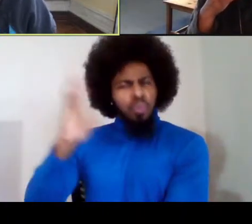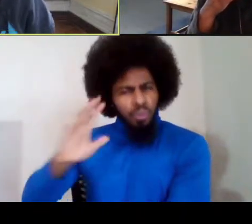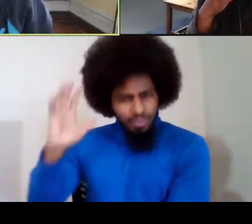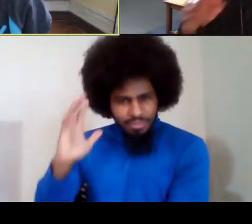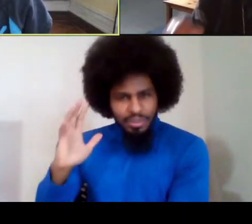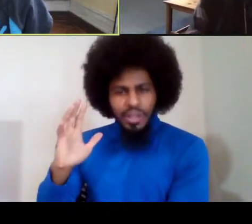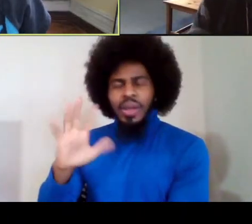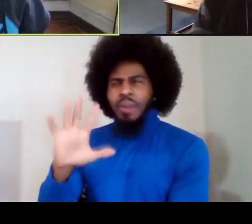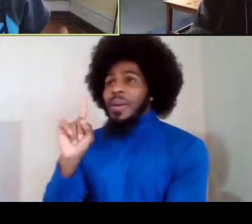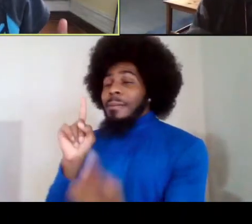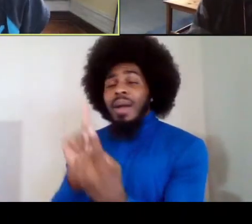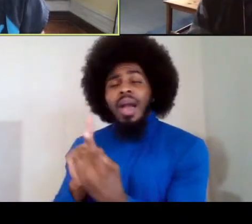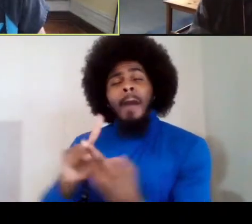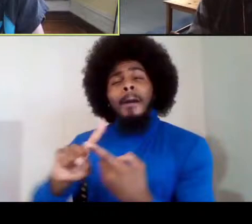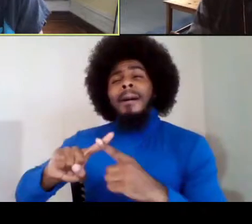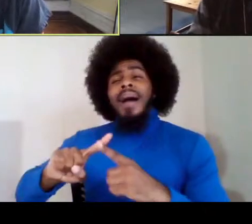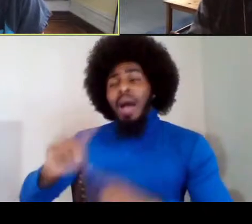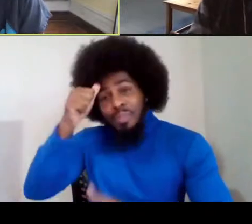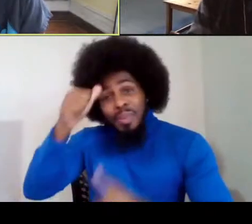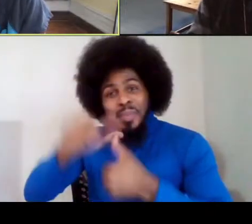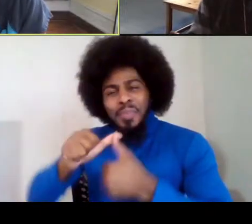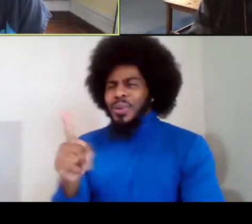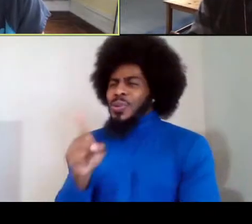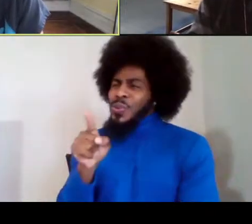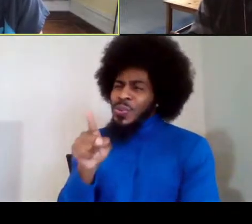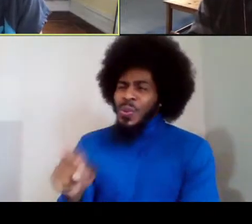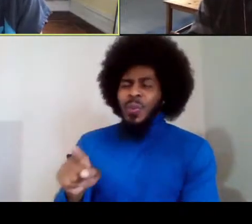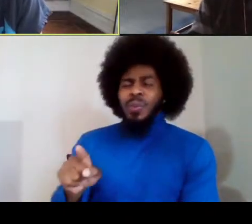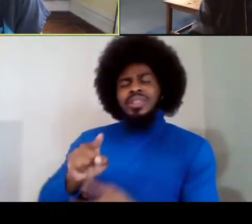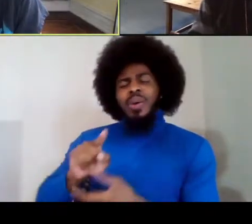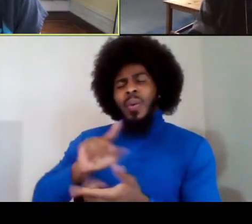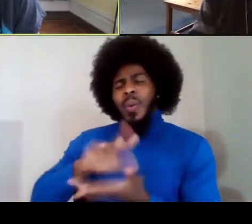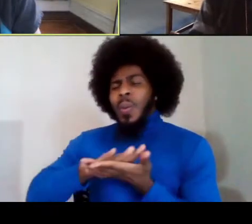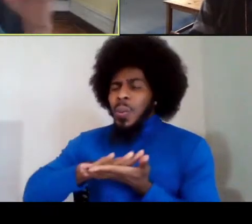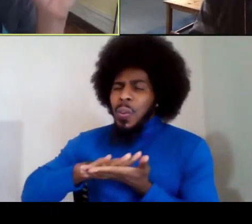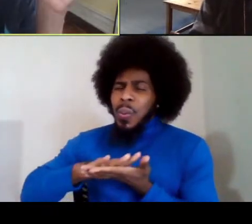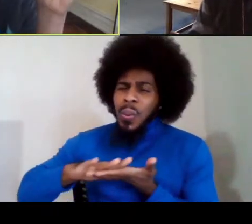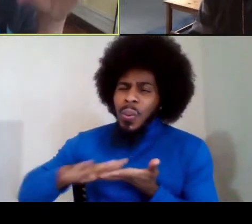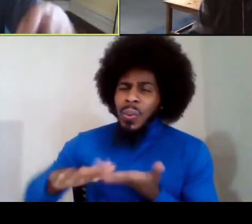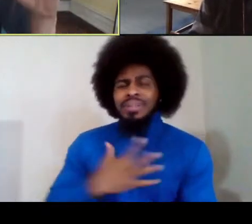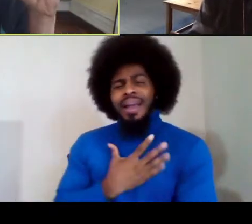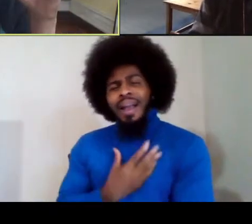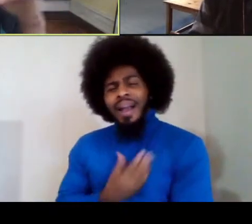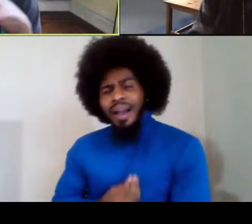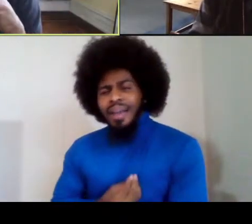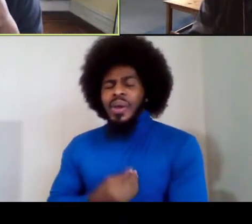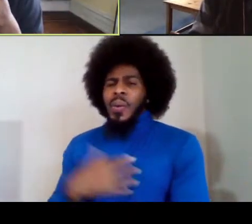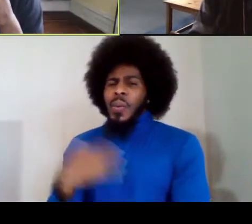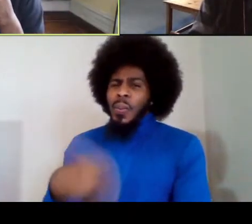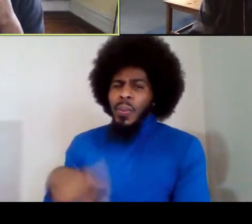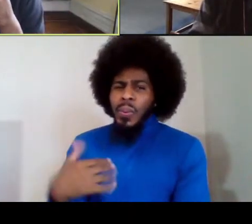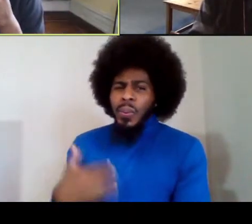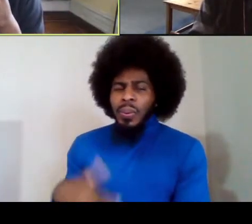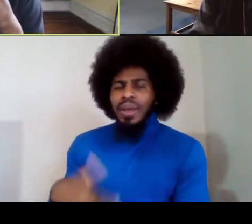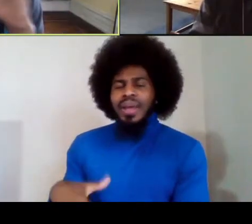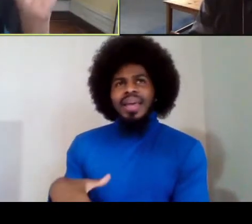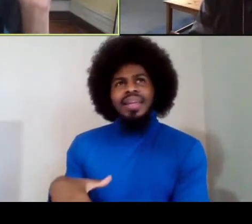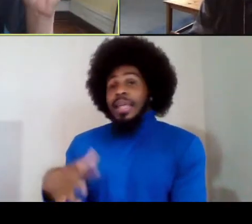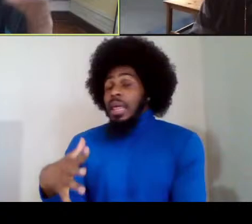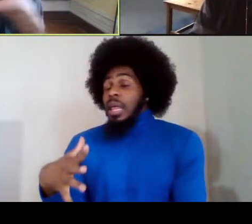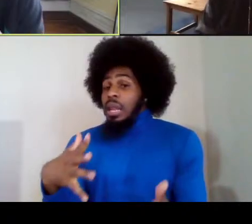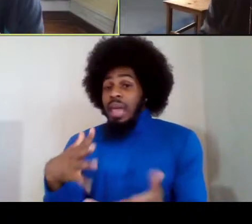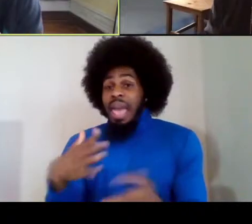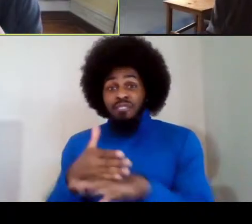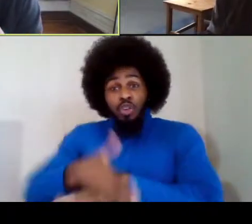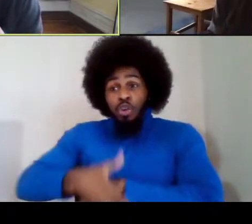so kind, like, oh, I did. And I was like, okay. And then I feel like Nyjah was just like, I saw Nyjah everywhere. Like,